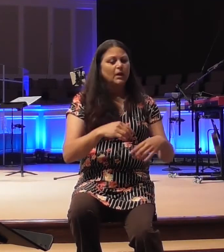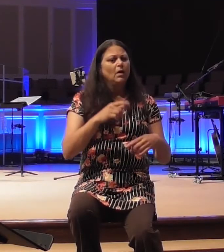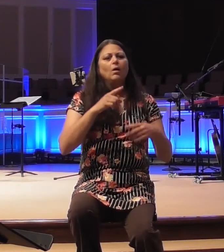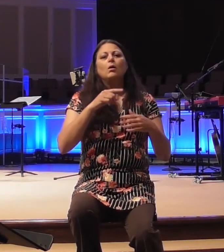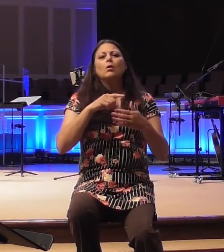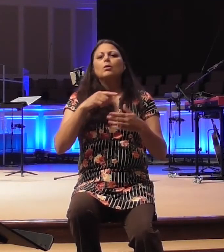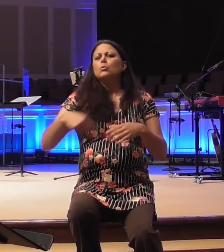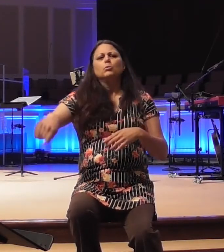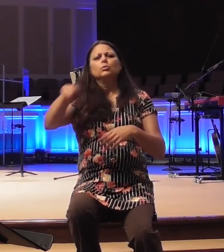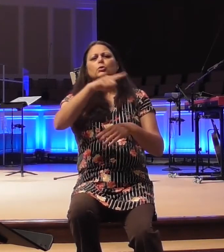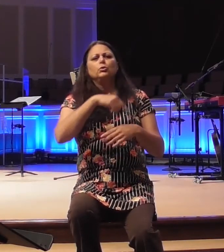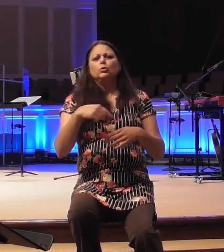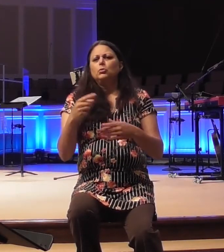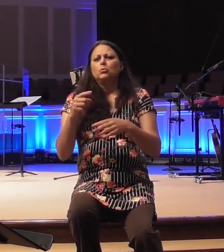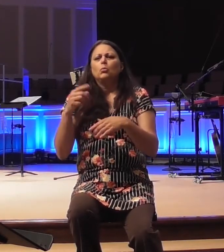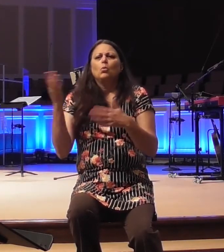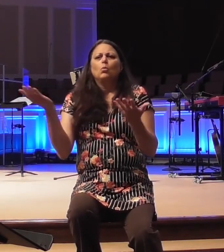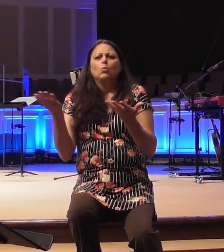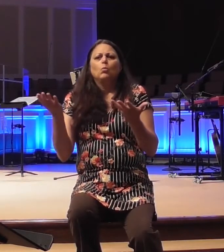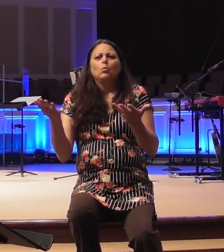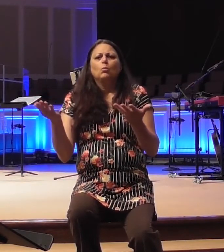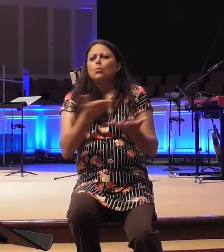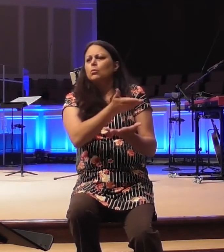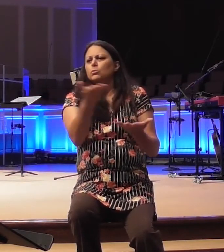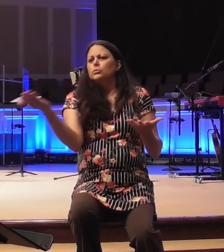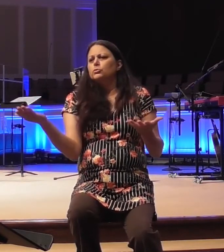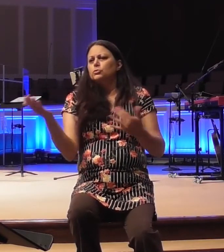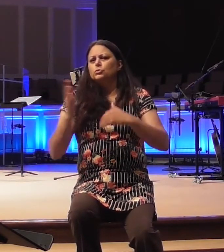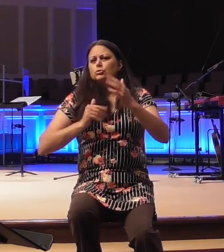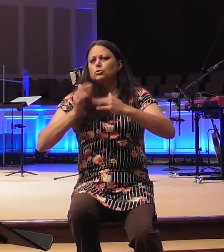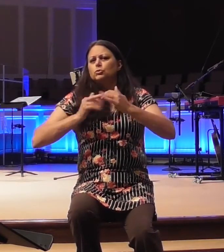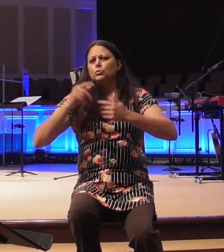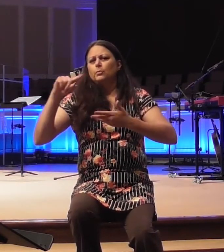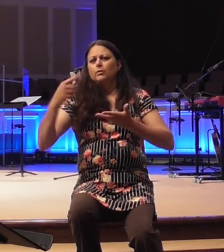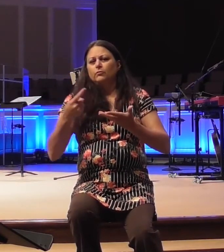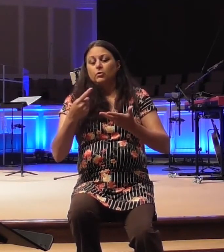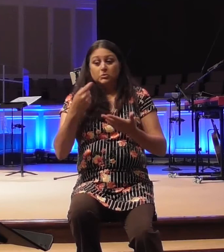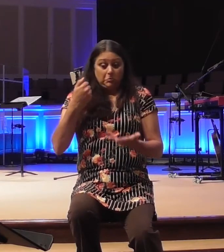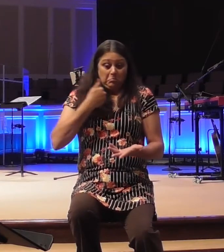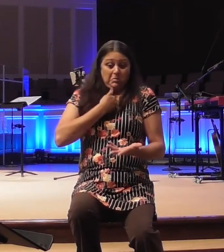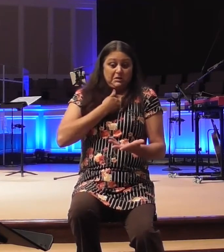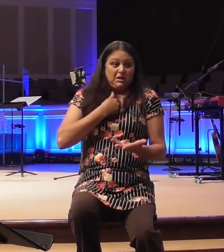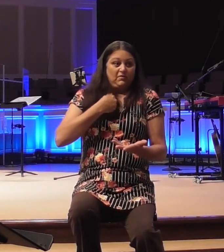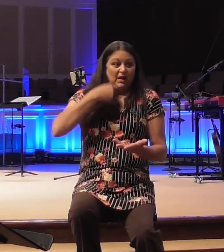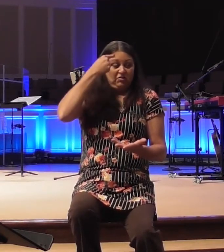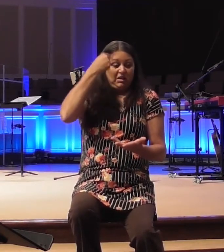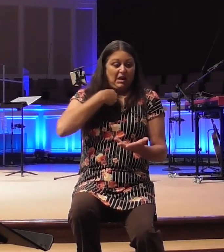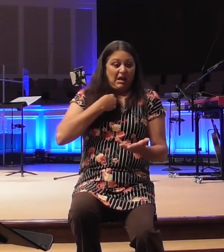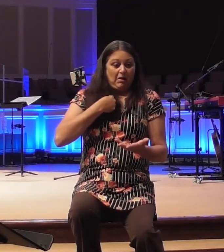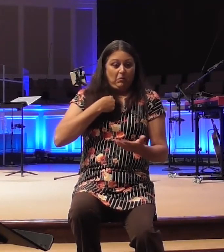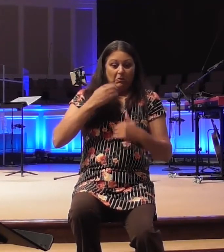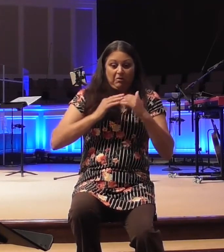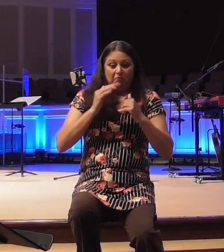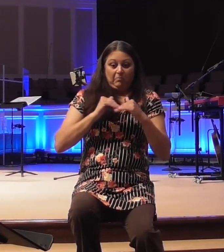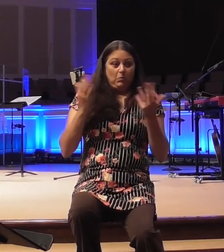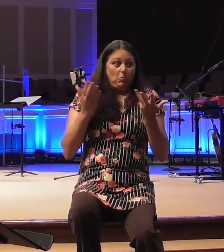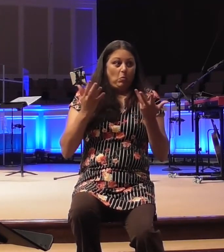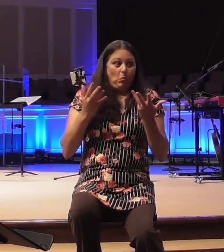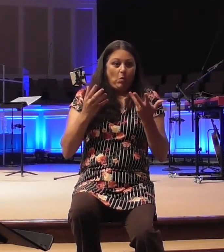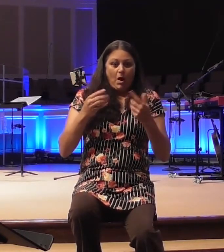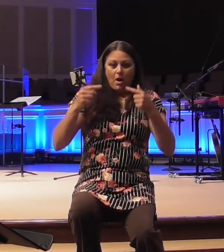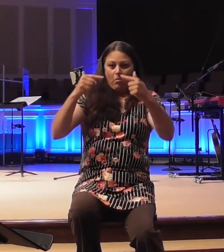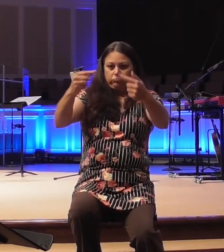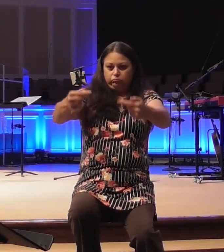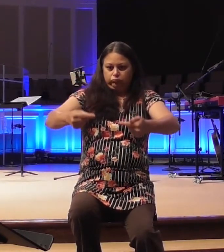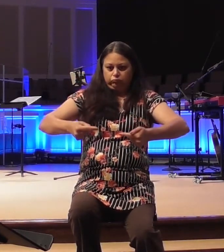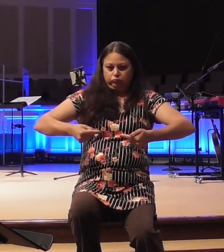a catapult or forged some weapons. But the first thing these people erect is